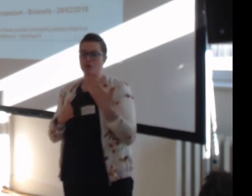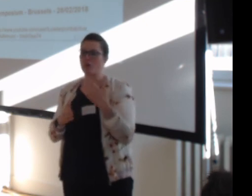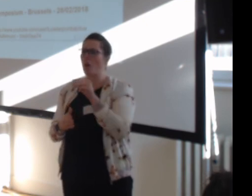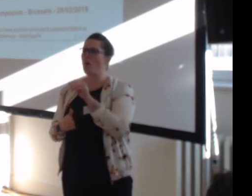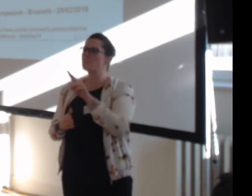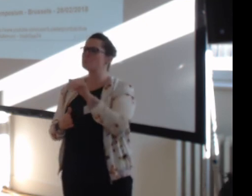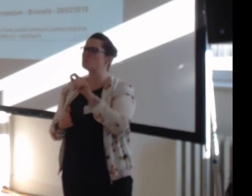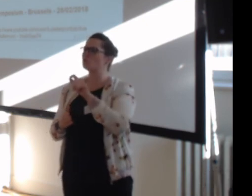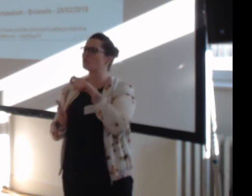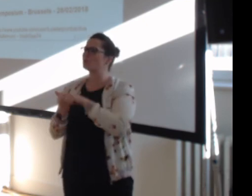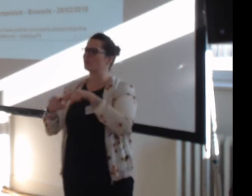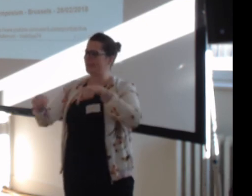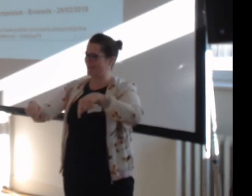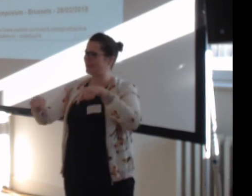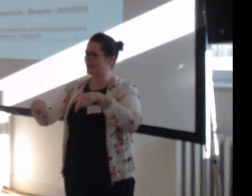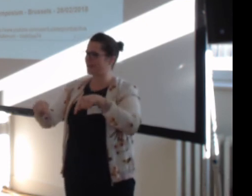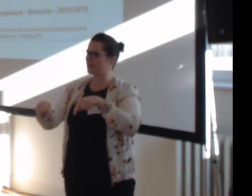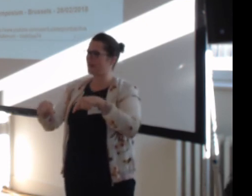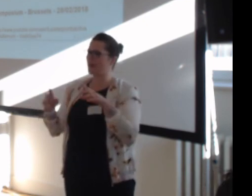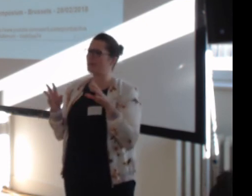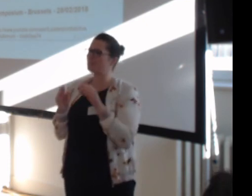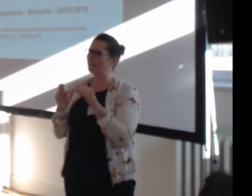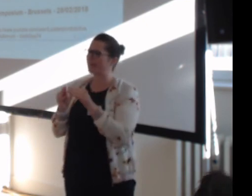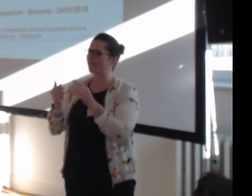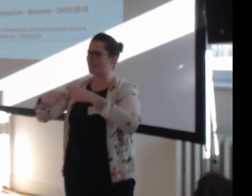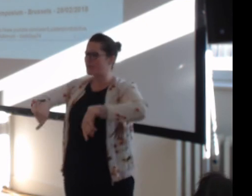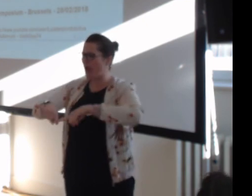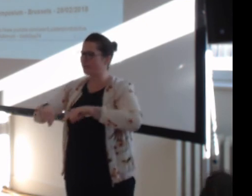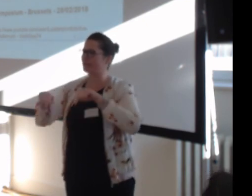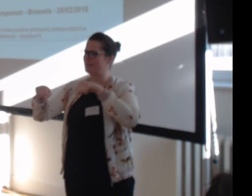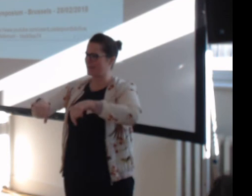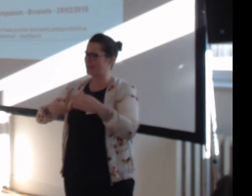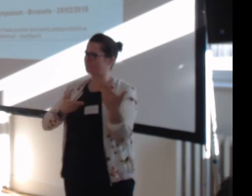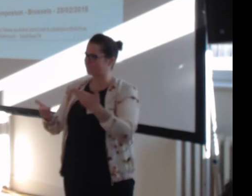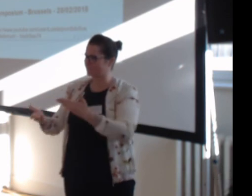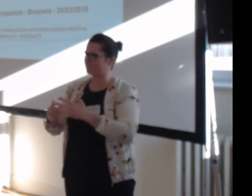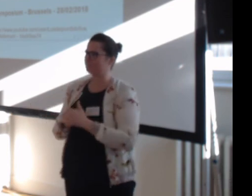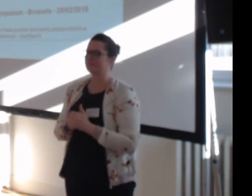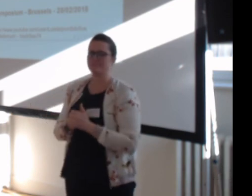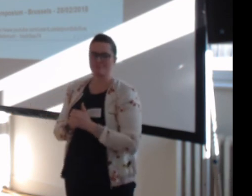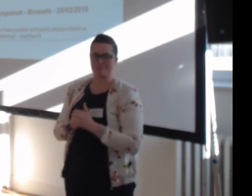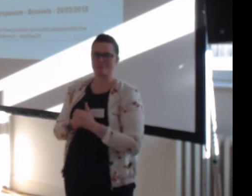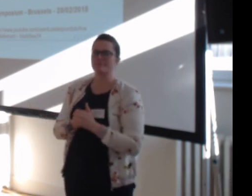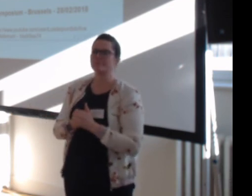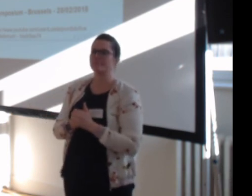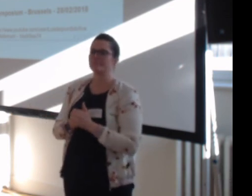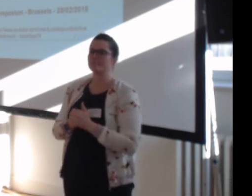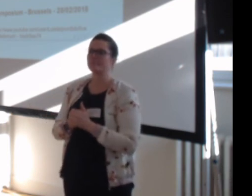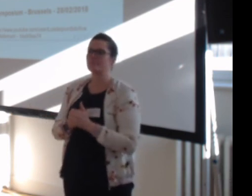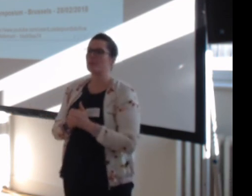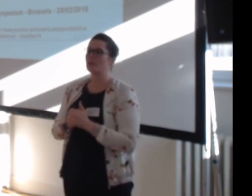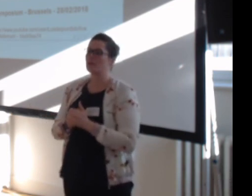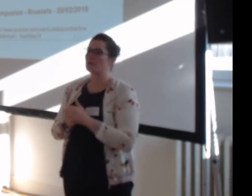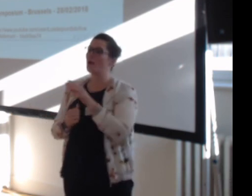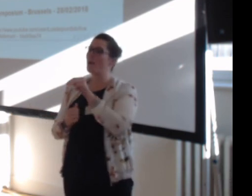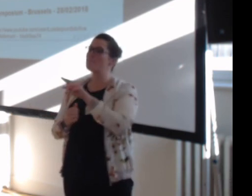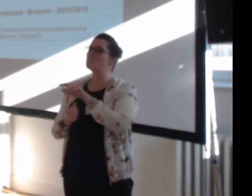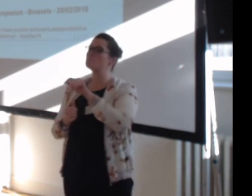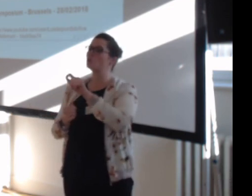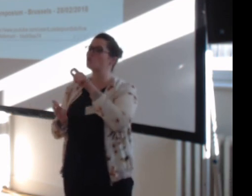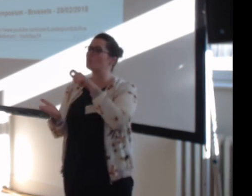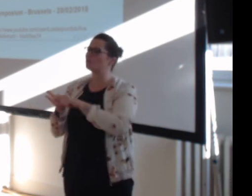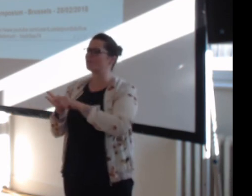Muntpunt was hosting the meetings of the LPD Standing Committee. I am quite sure that Muntpunt will be a